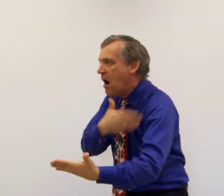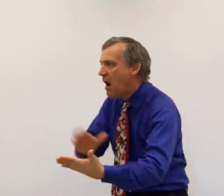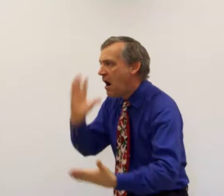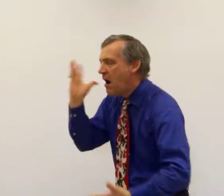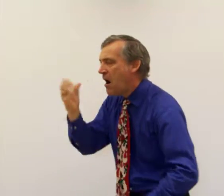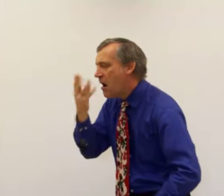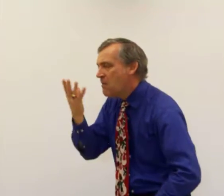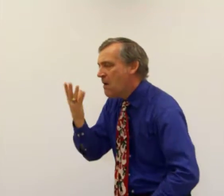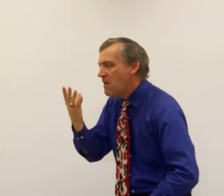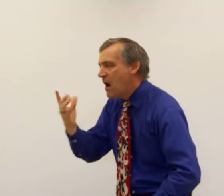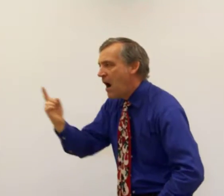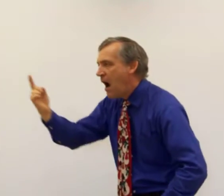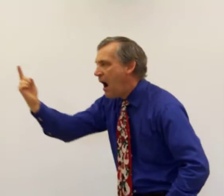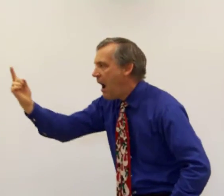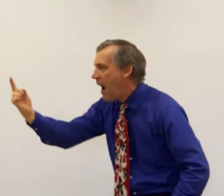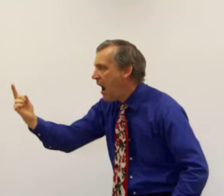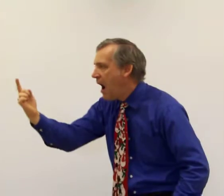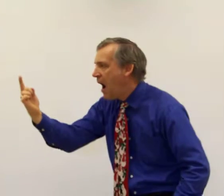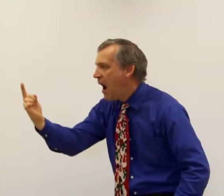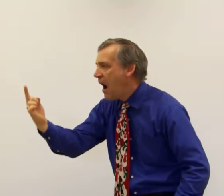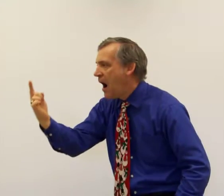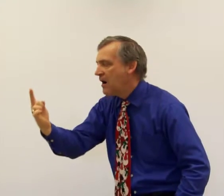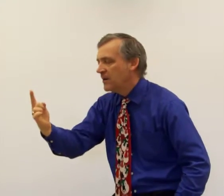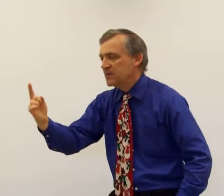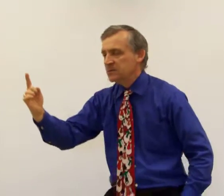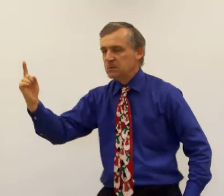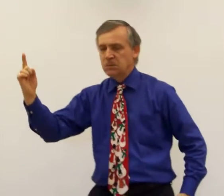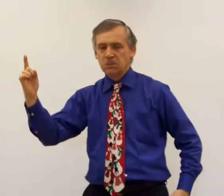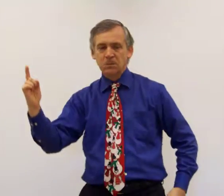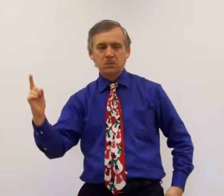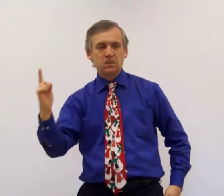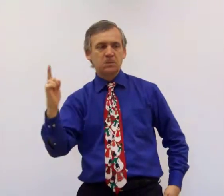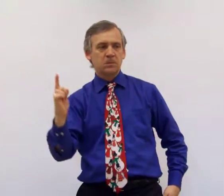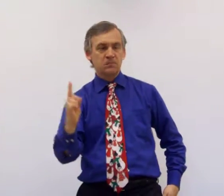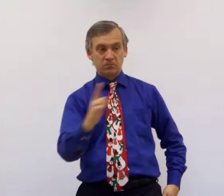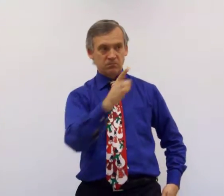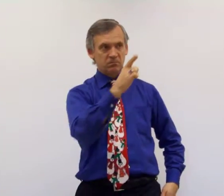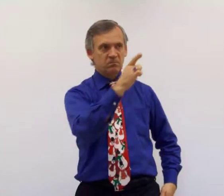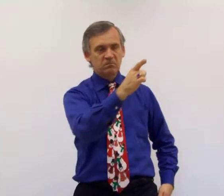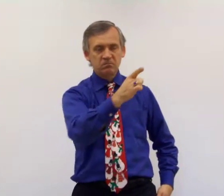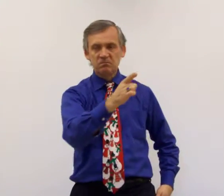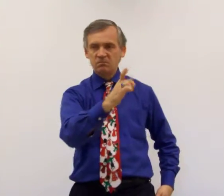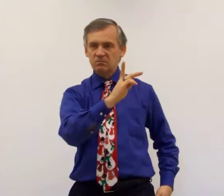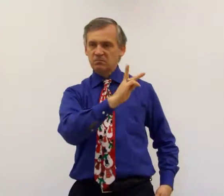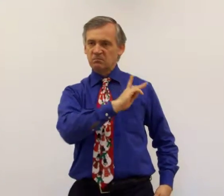Grim and unmoving sat the dark king of the dead on his ebony throne.